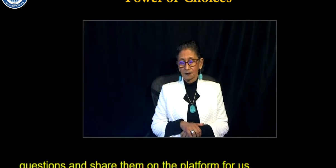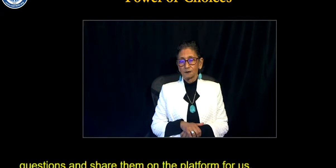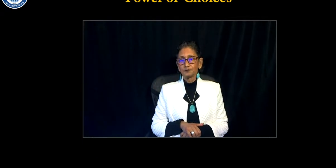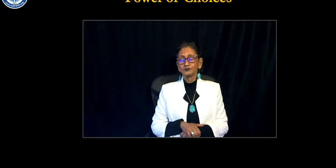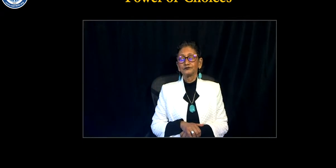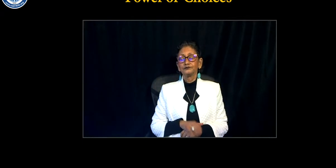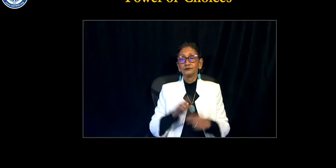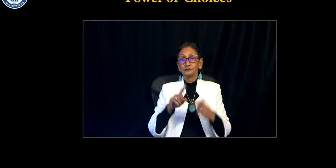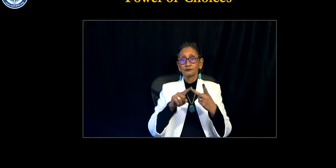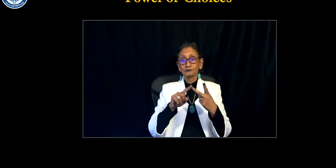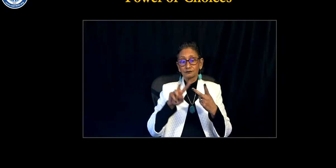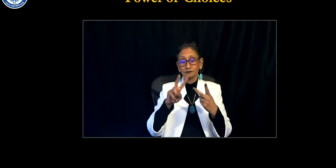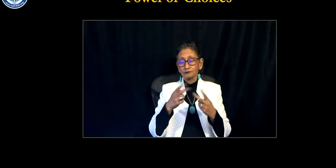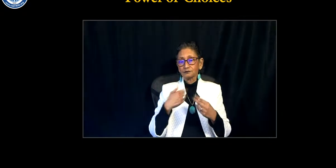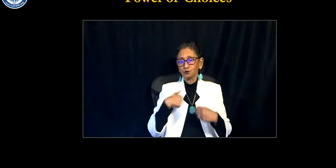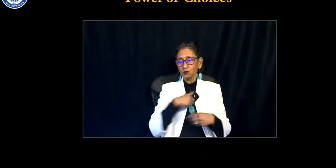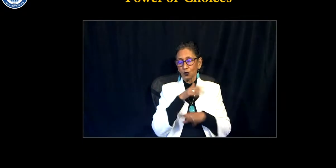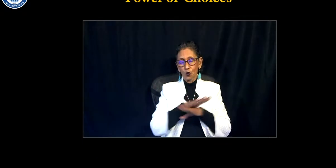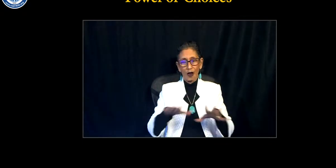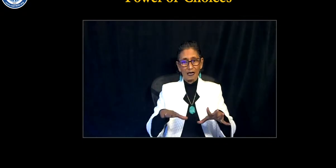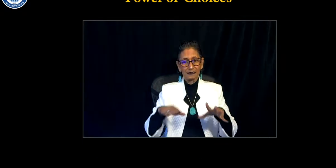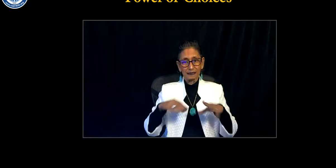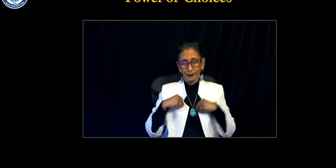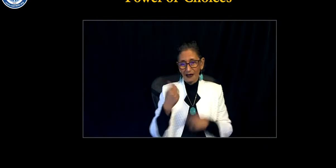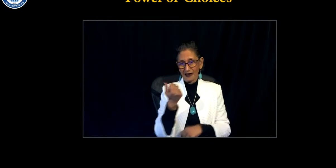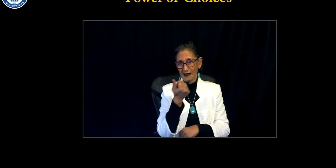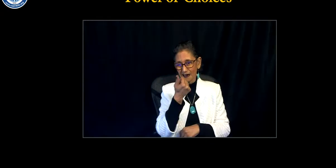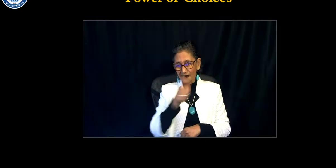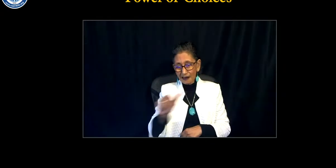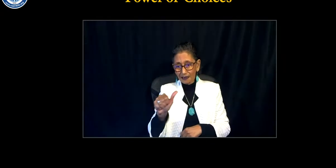topic, they will not be asked. They will be removed.